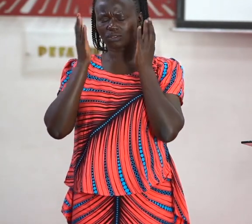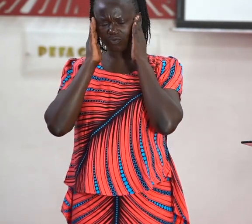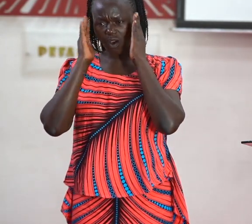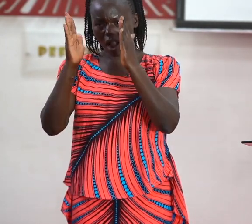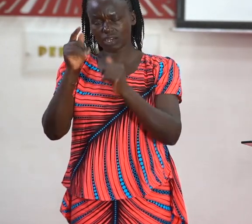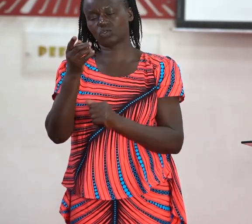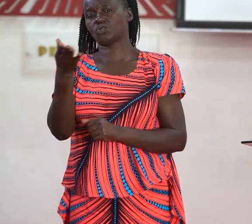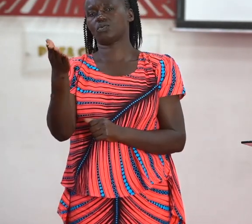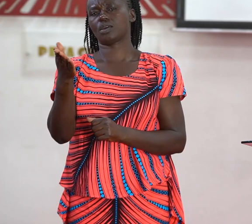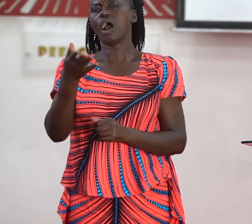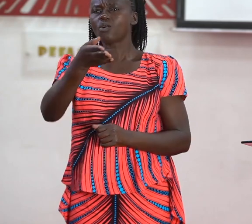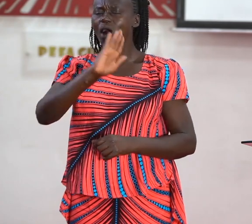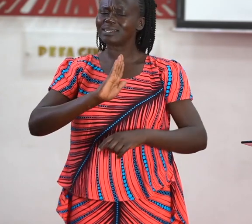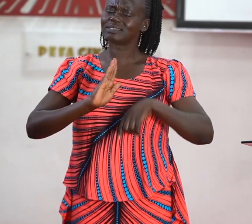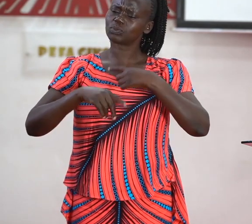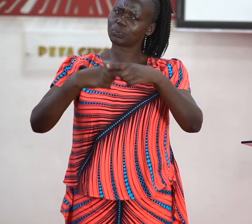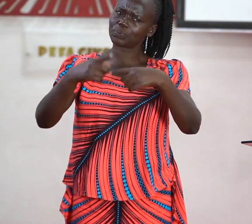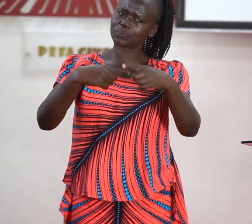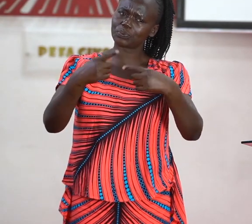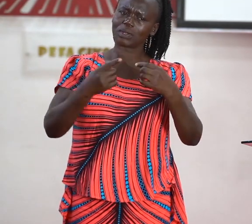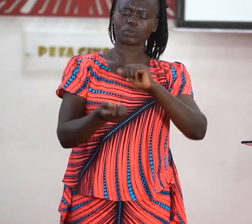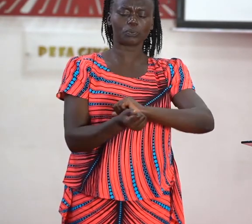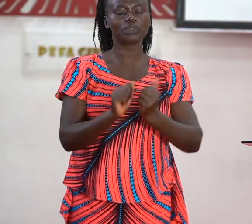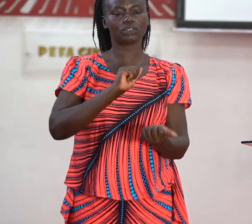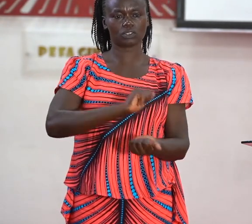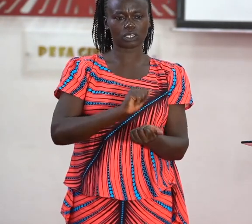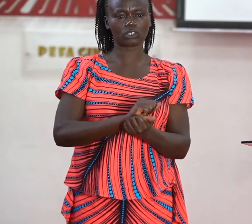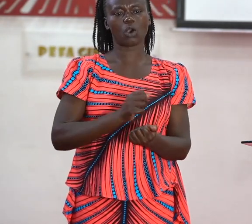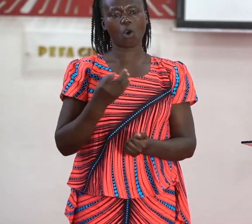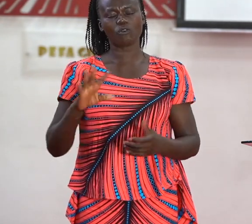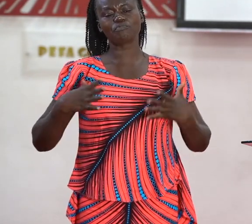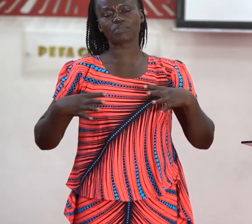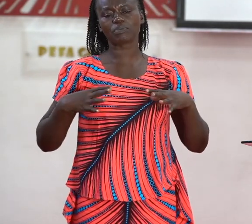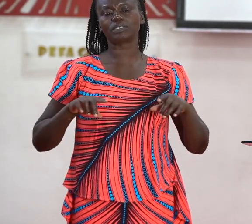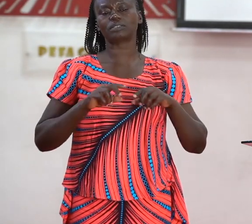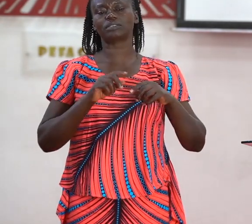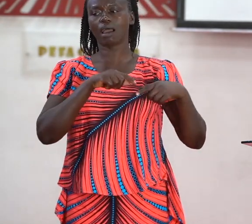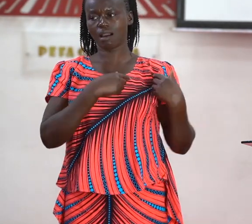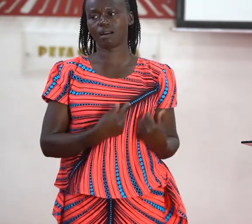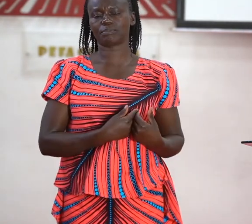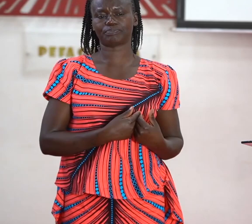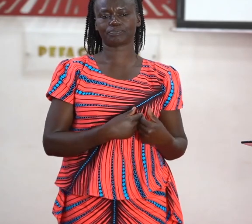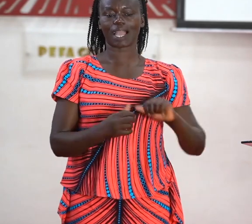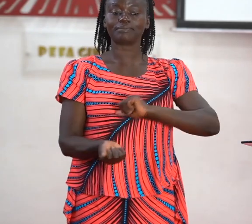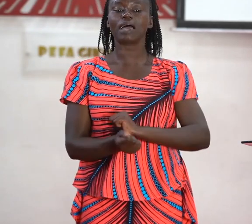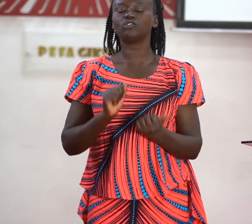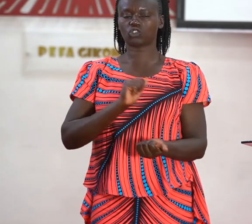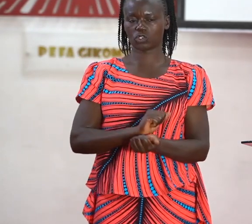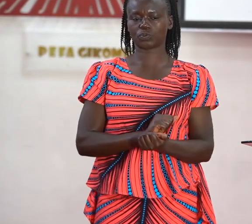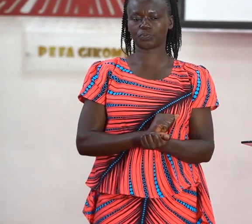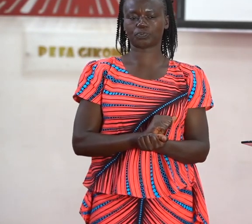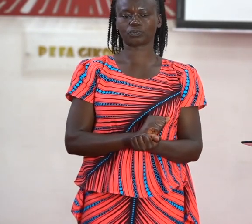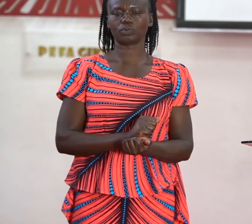still continuing with transformation of people's hearts. Transformation.